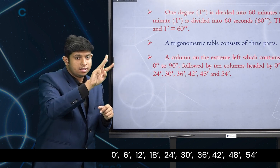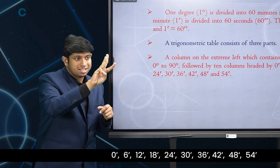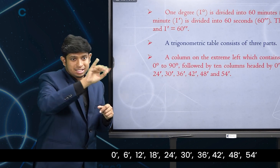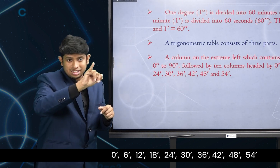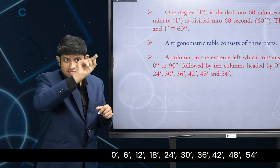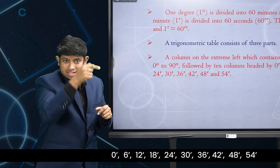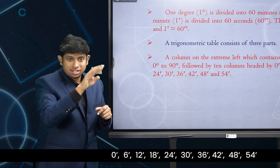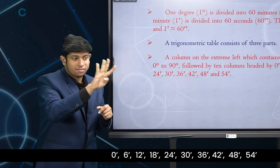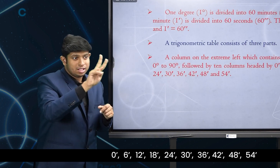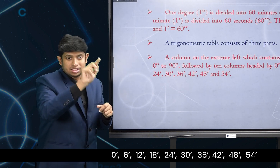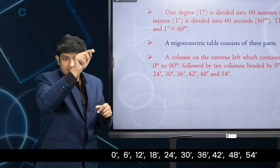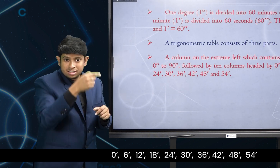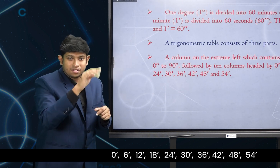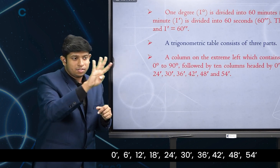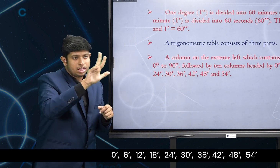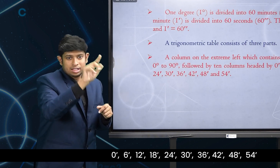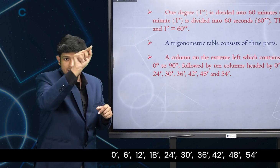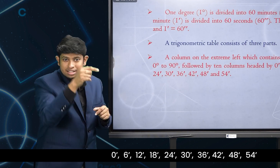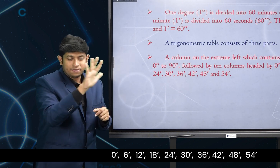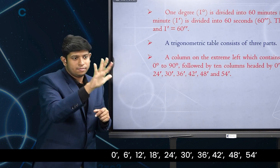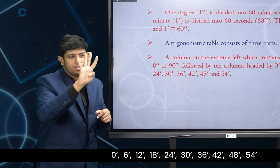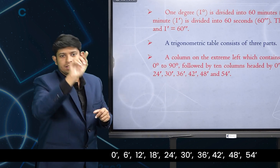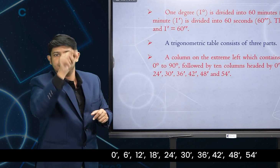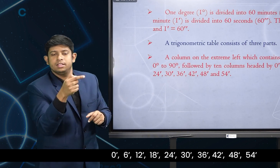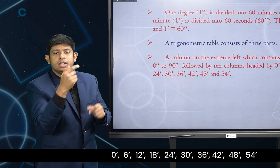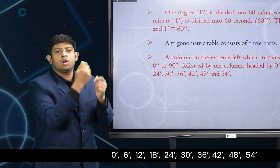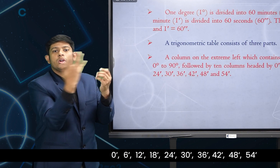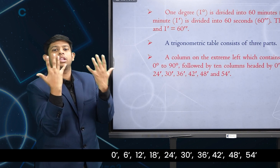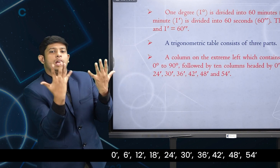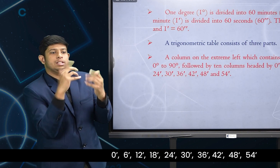minutes, 36 minutes, 42 minutes, 48 minutes and 54 minutes.